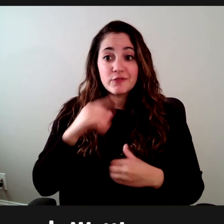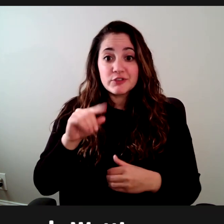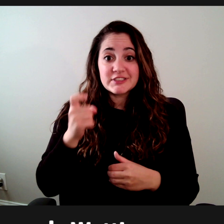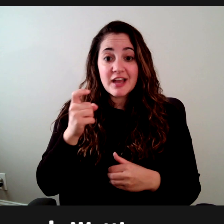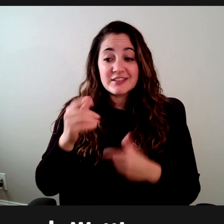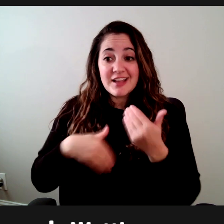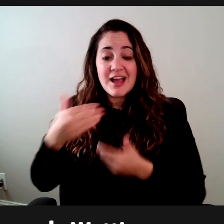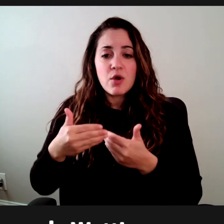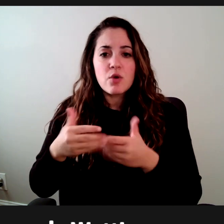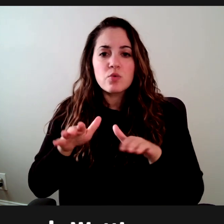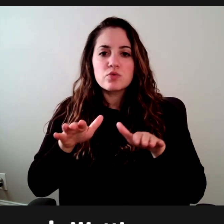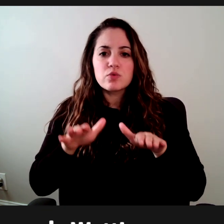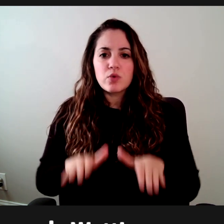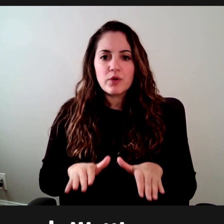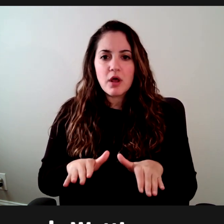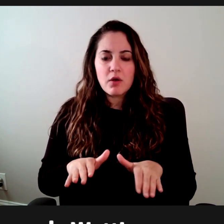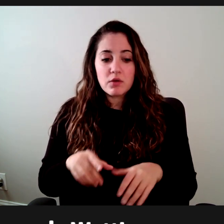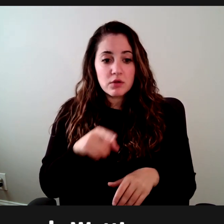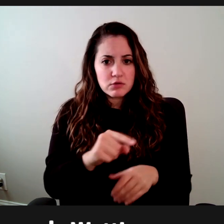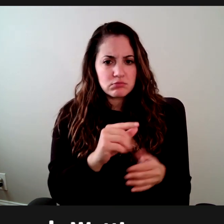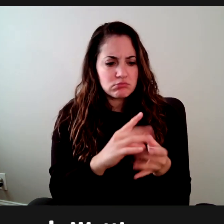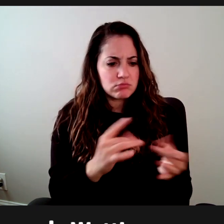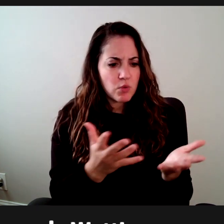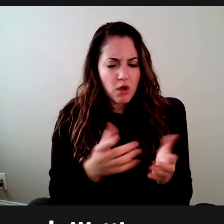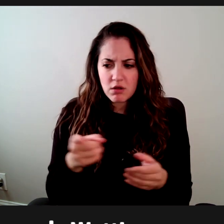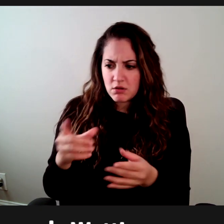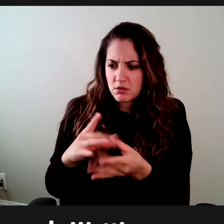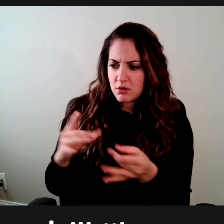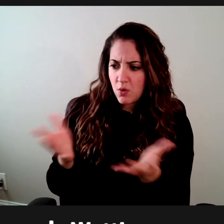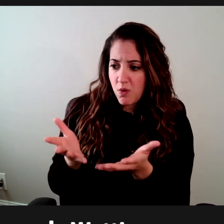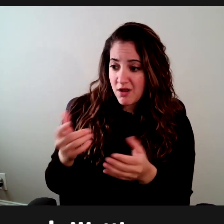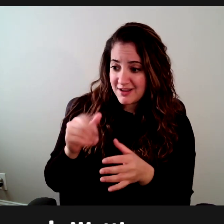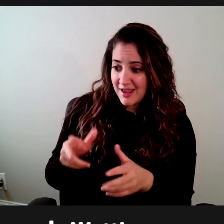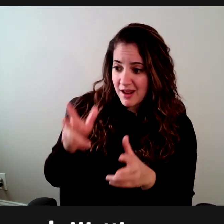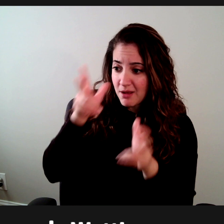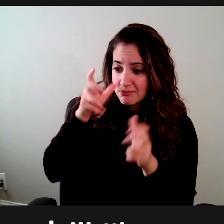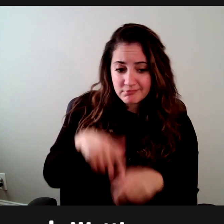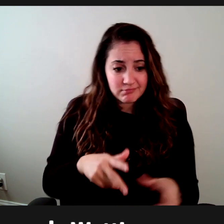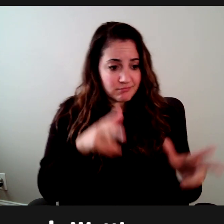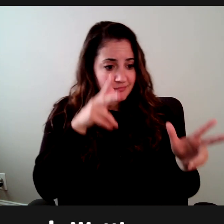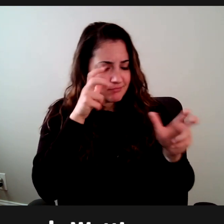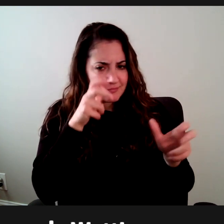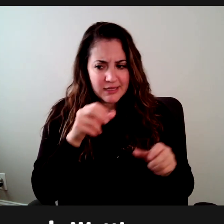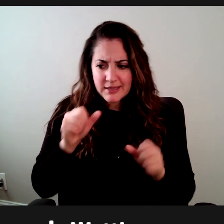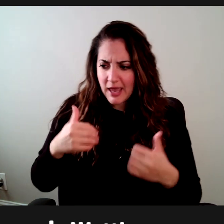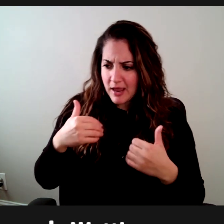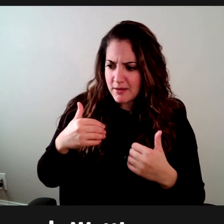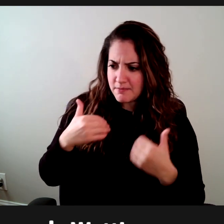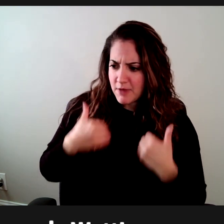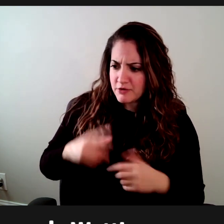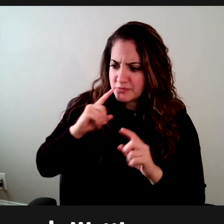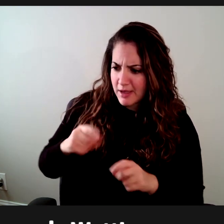down of what are you saying, and can I hear that, And can I watch my